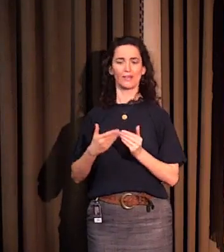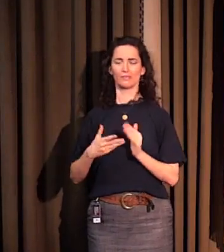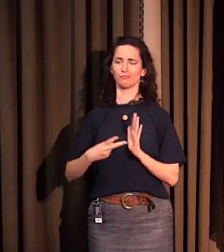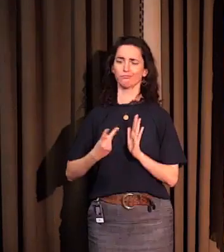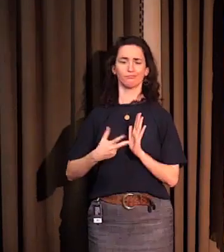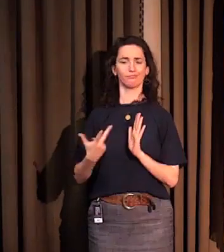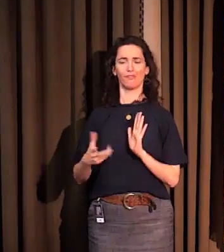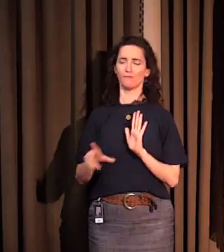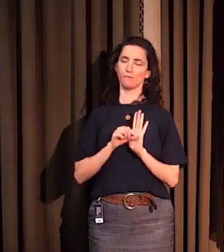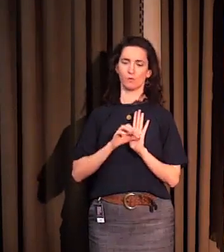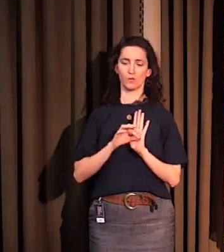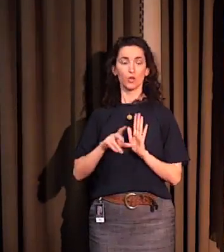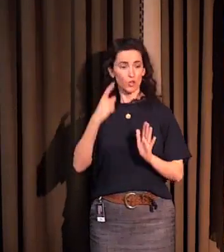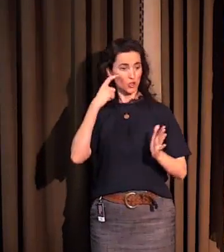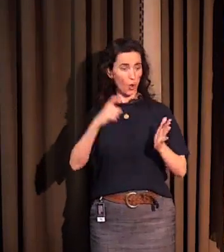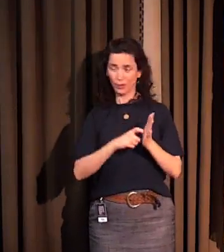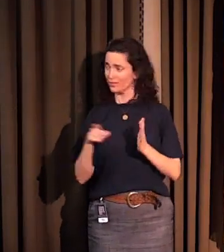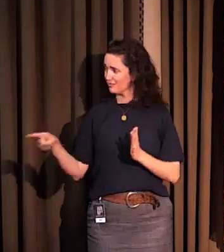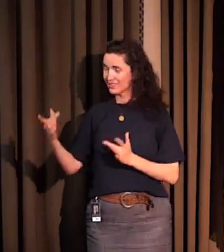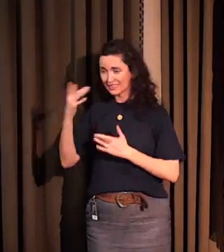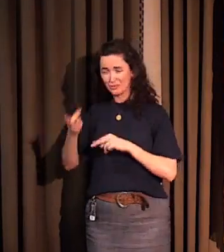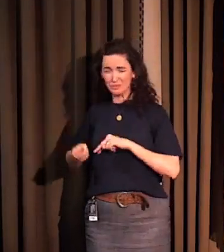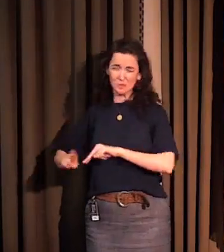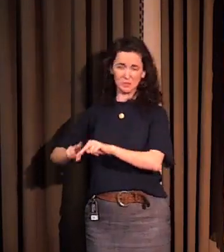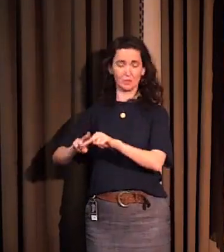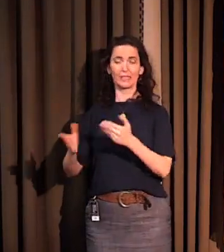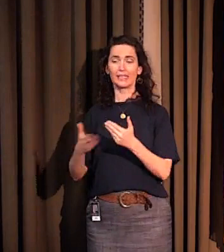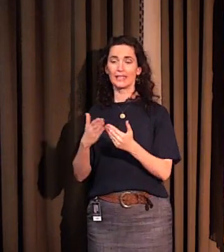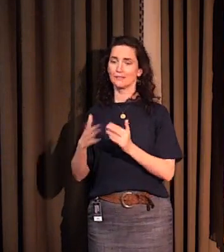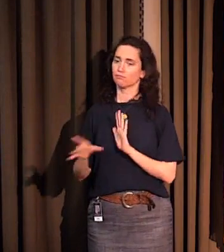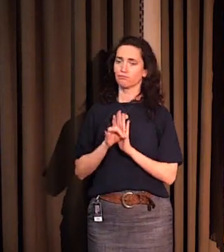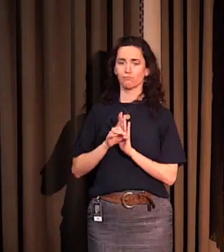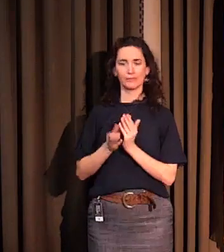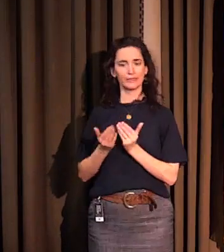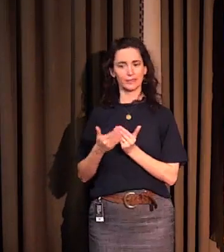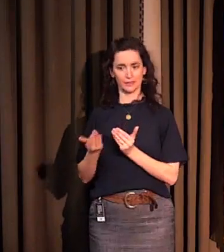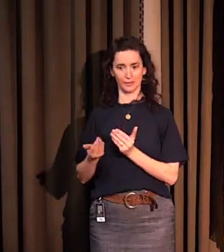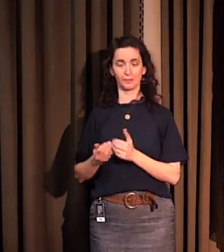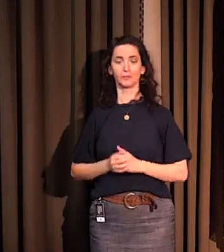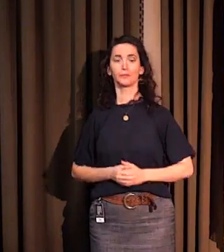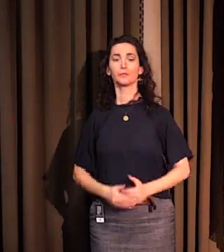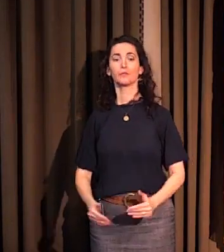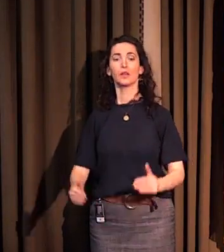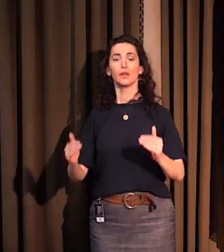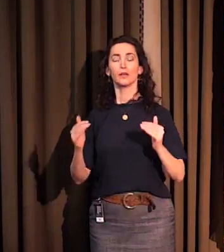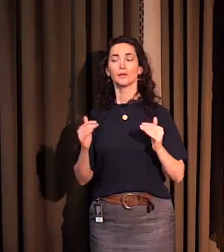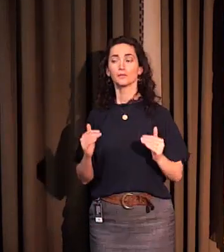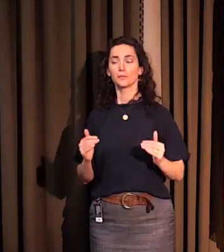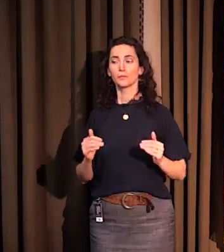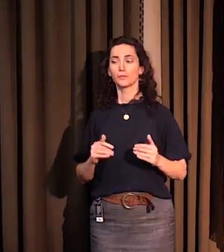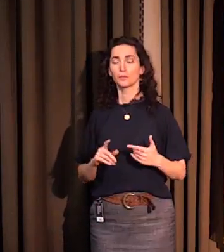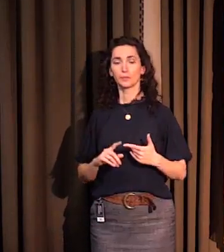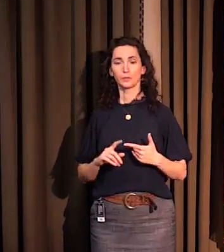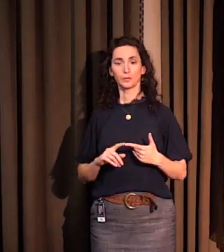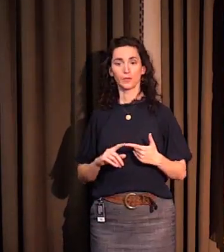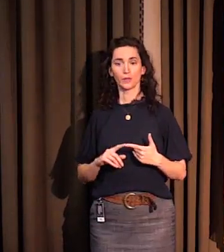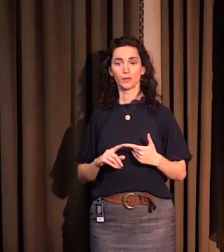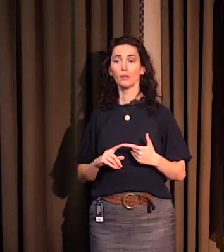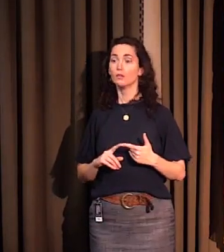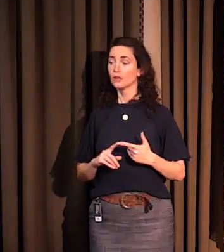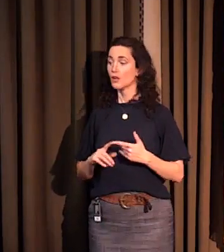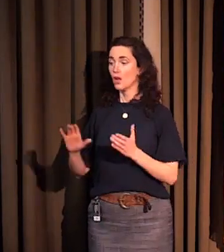And you see that in these very high case counts. Very easy to contract Omicron from someone else. It's by far the